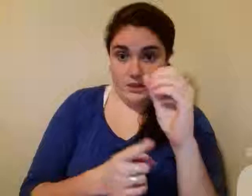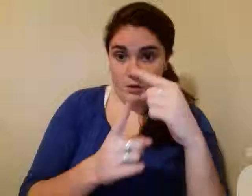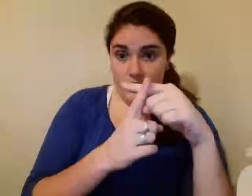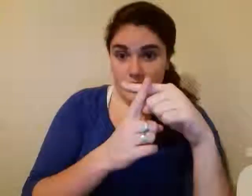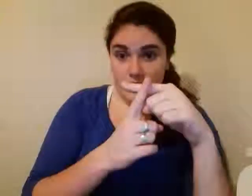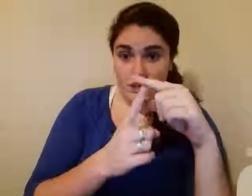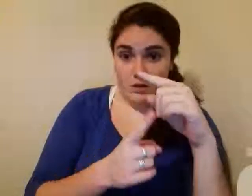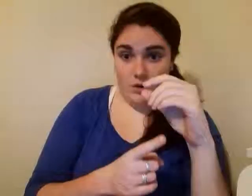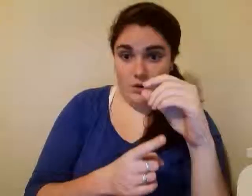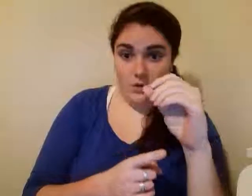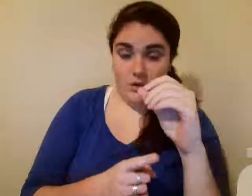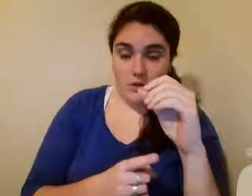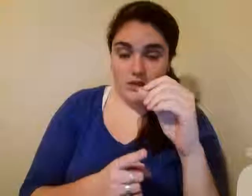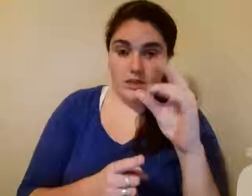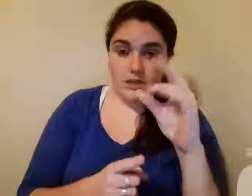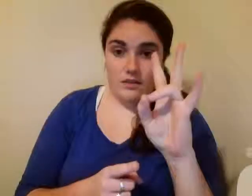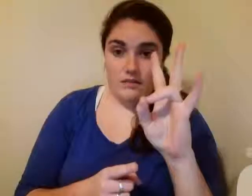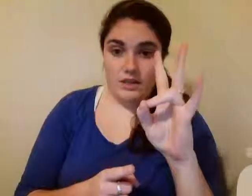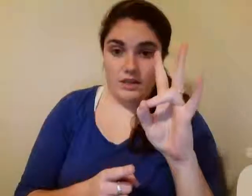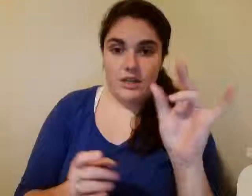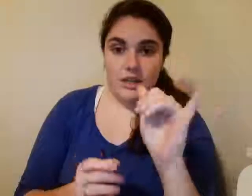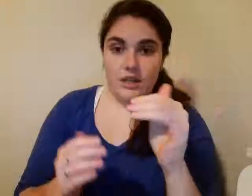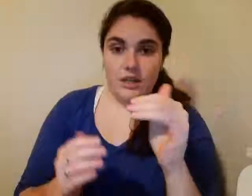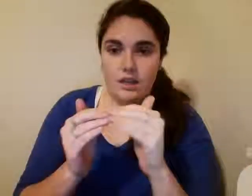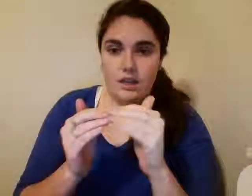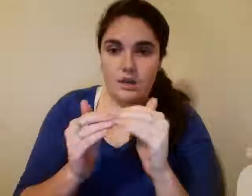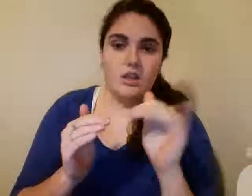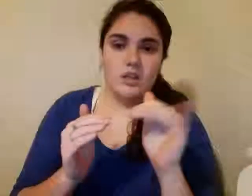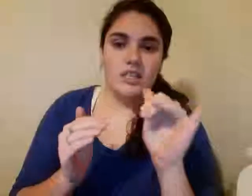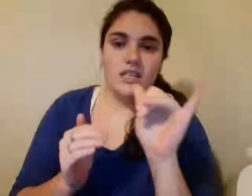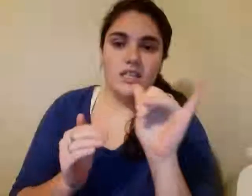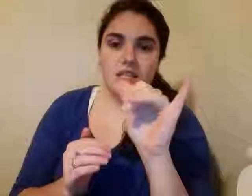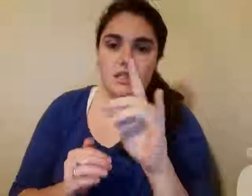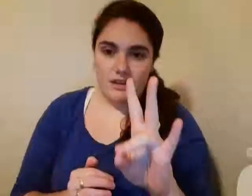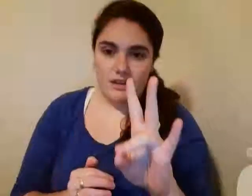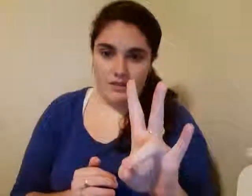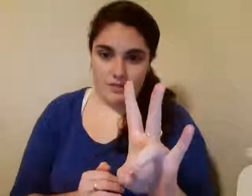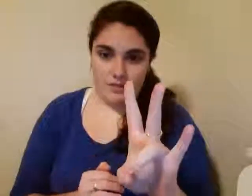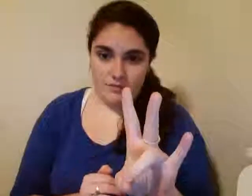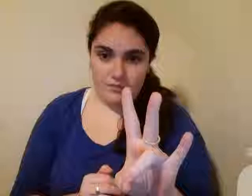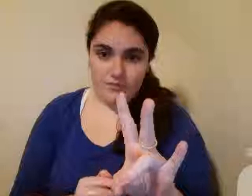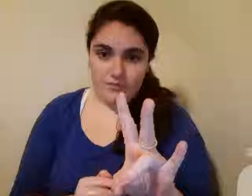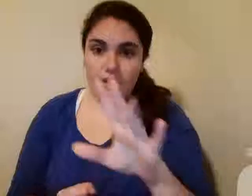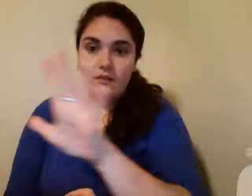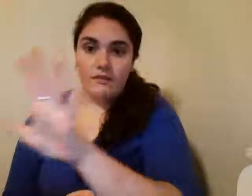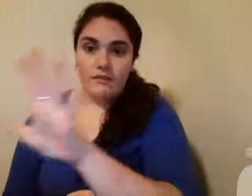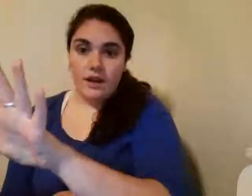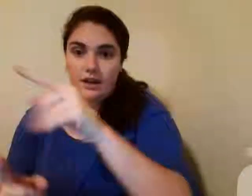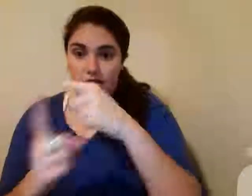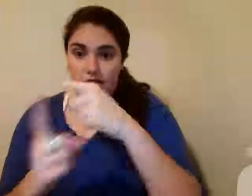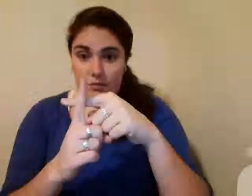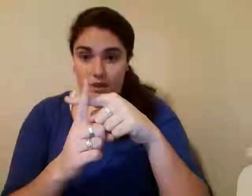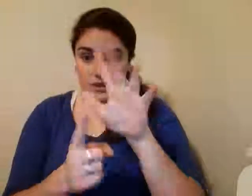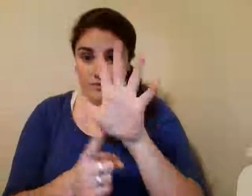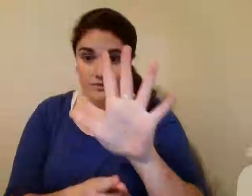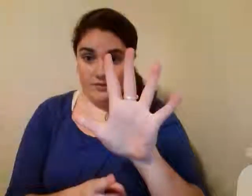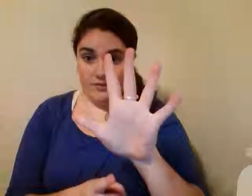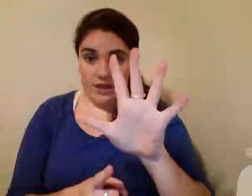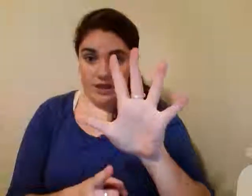to regroup? No. Excellent. 5 plus 5? 10. Plus 4? 14. Plus 0?